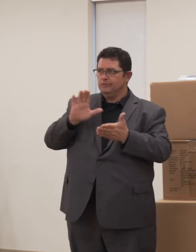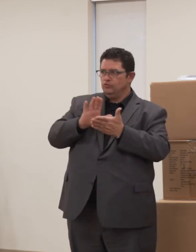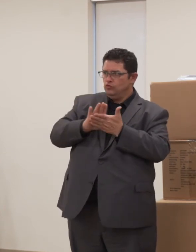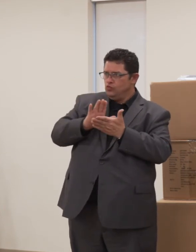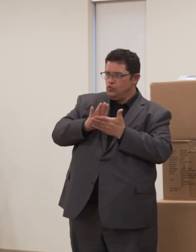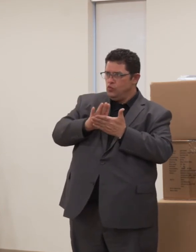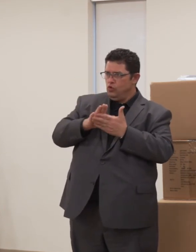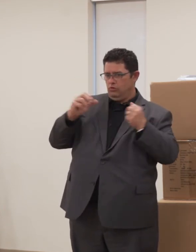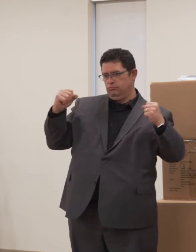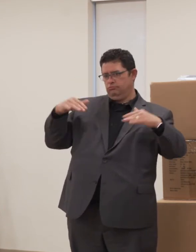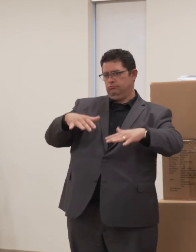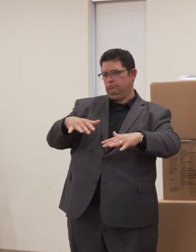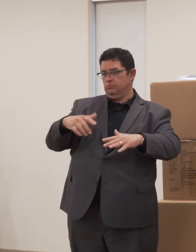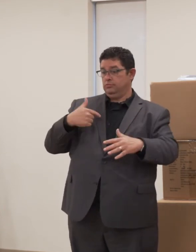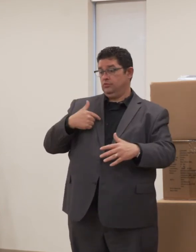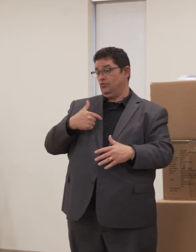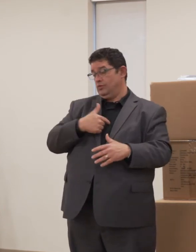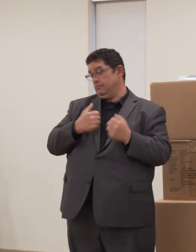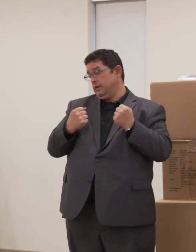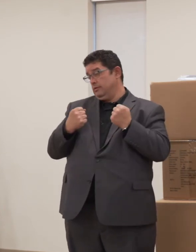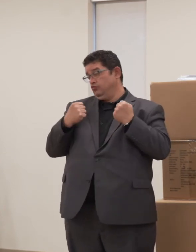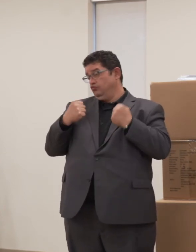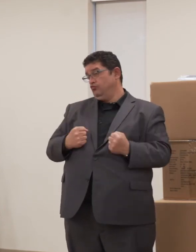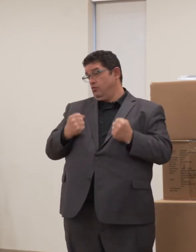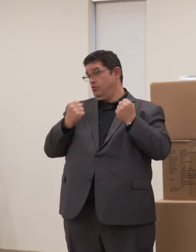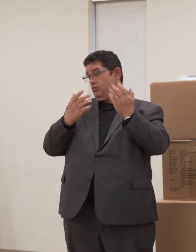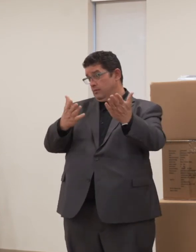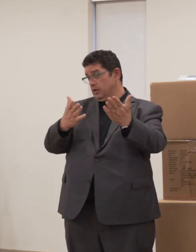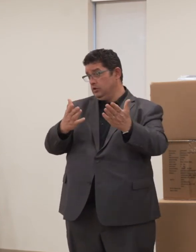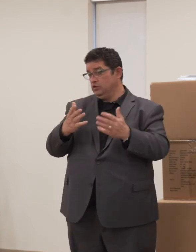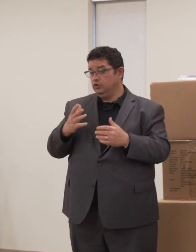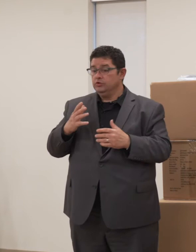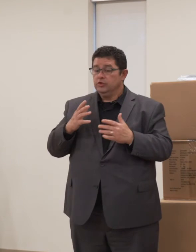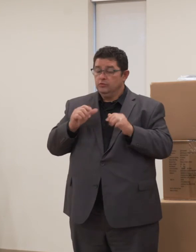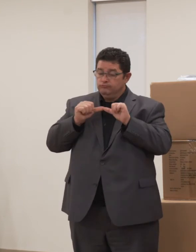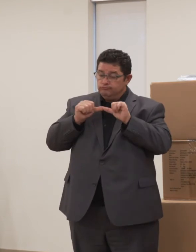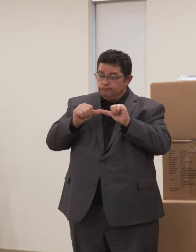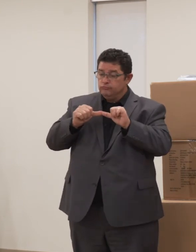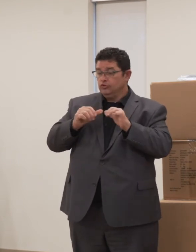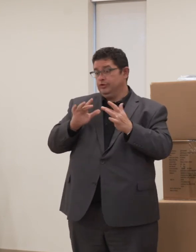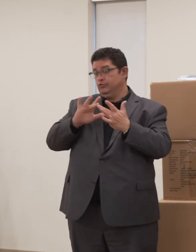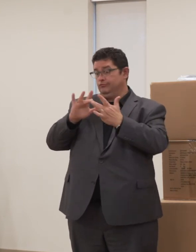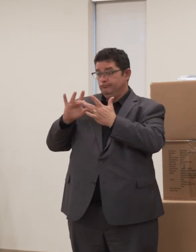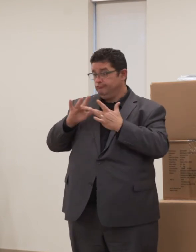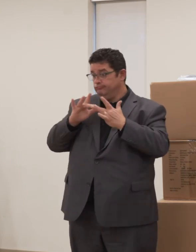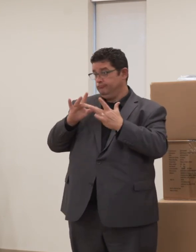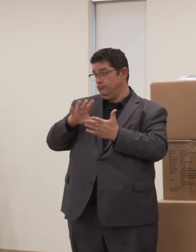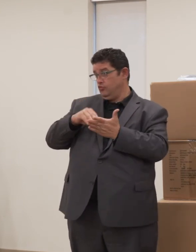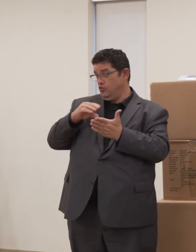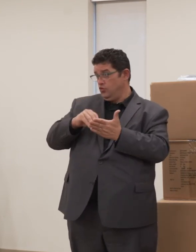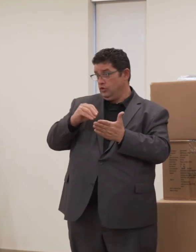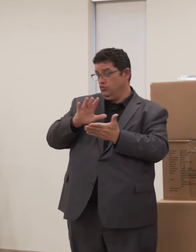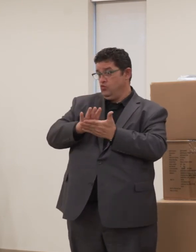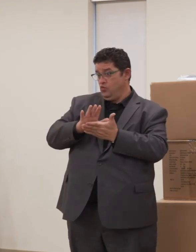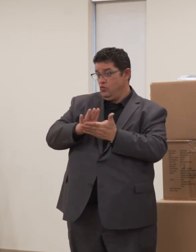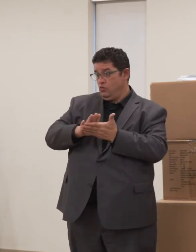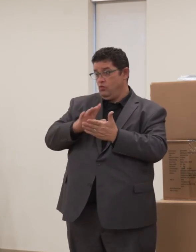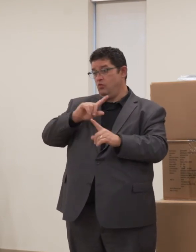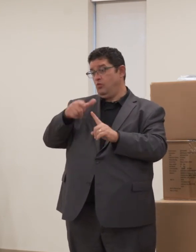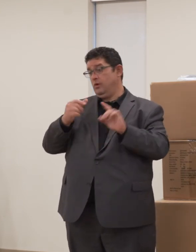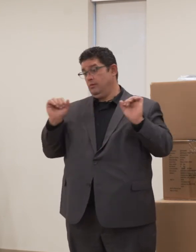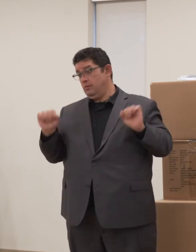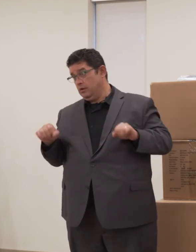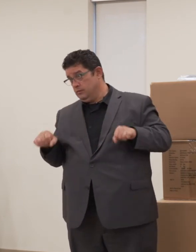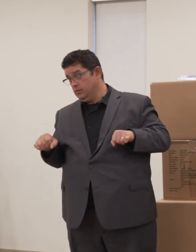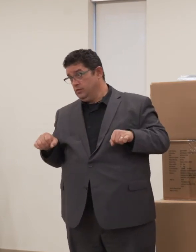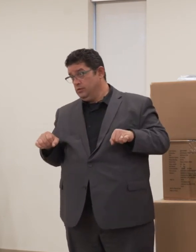that's why we've made a strong recommendation that we proceed with virtual schools or virtual learning in the community whenever that's